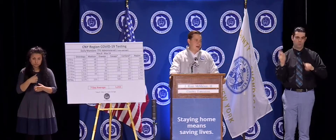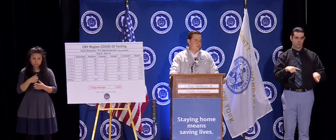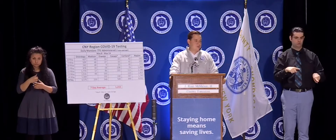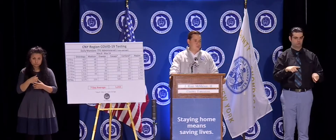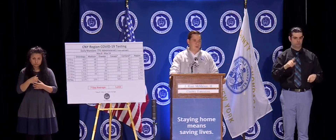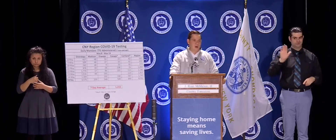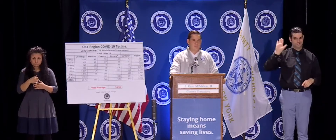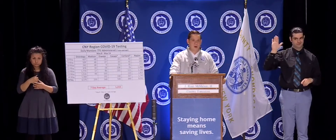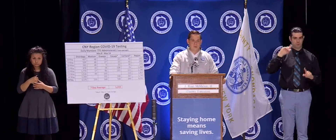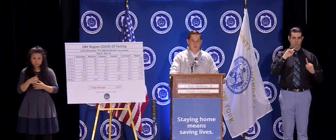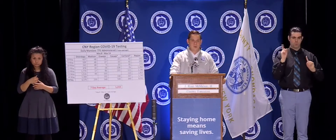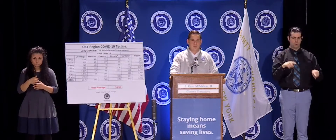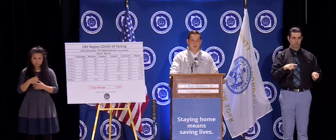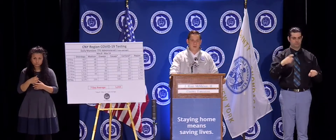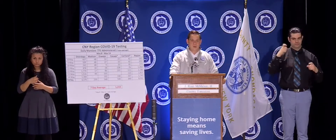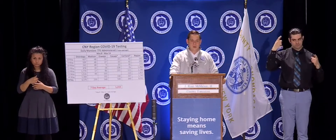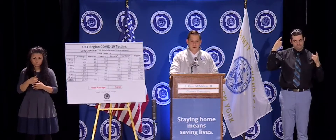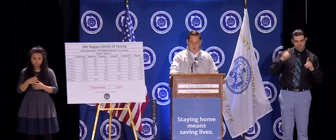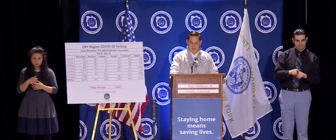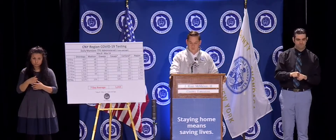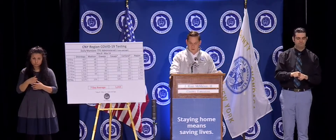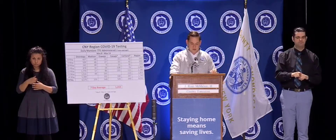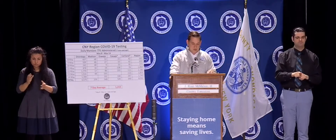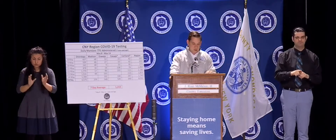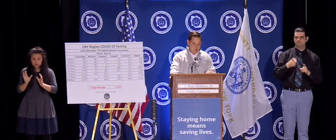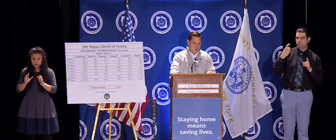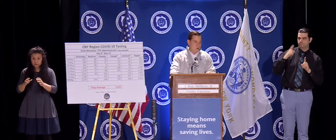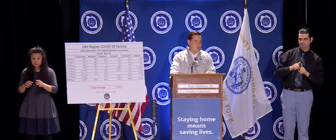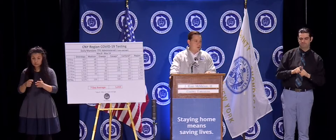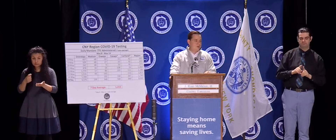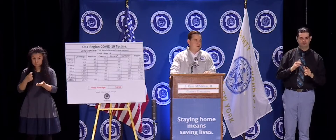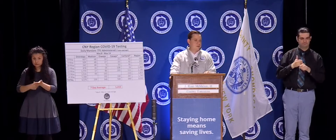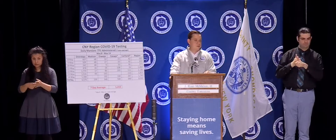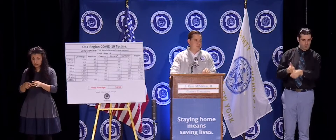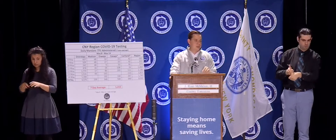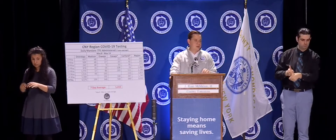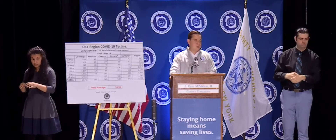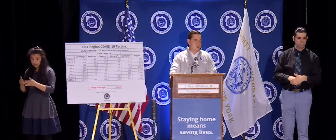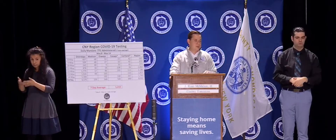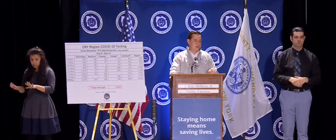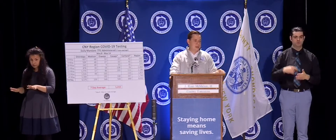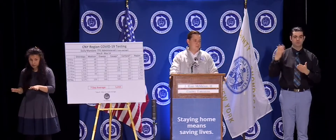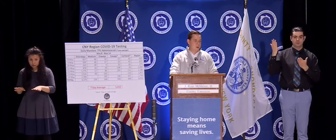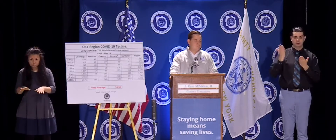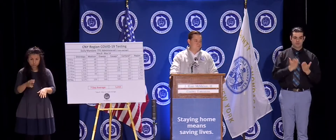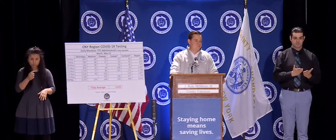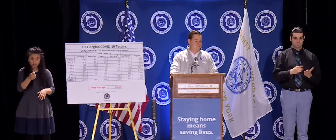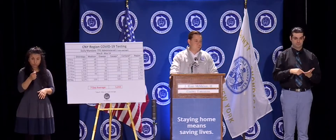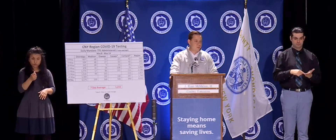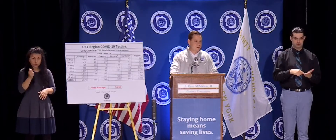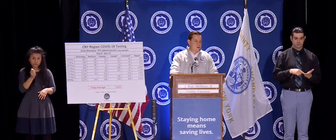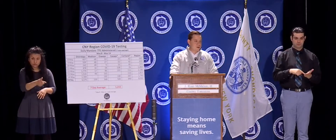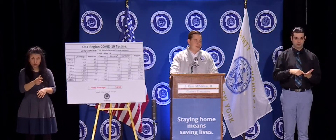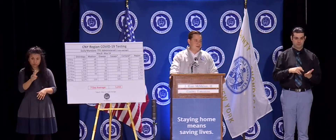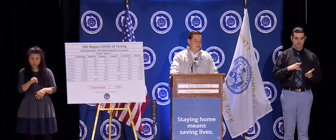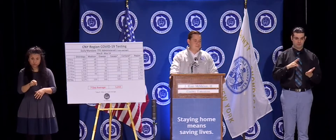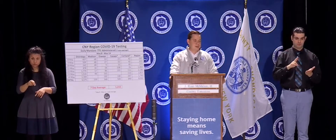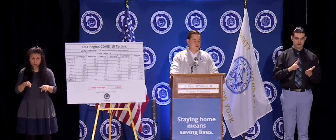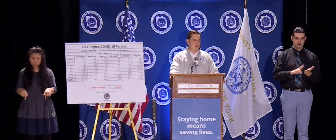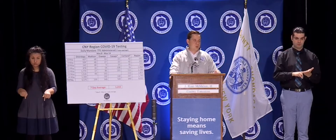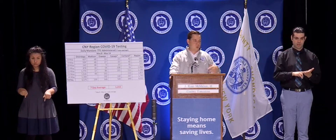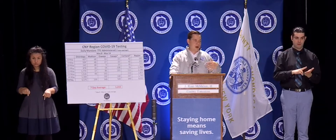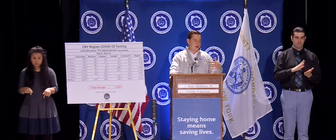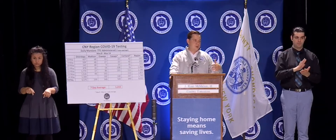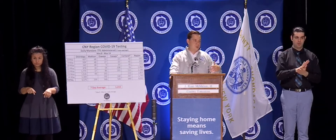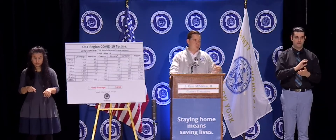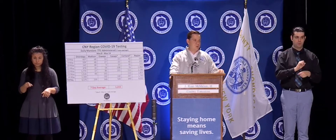final document from the law department. It's probably ready for my signature after this meeting today, but that doesn't mean